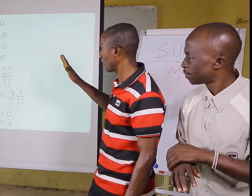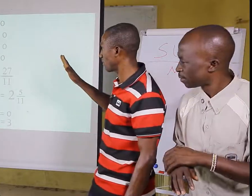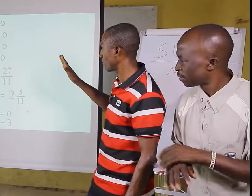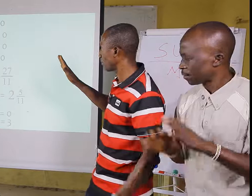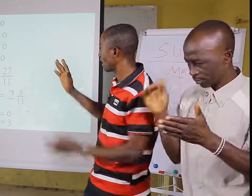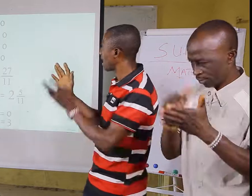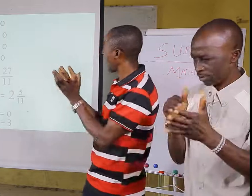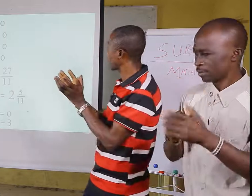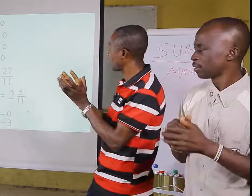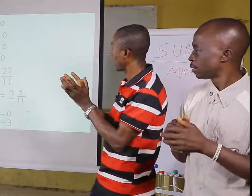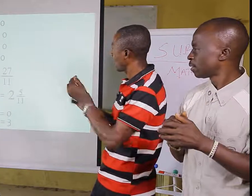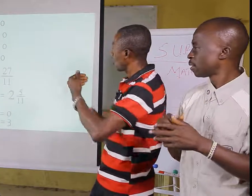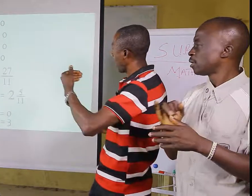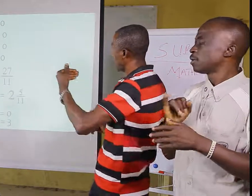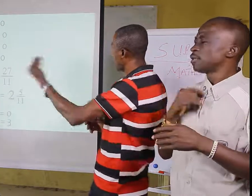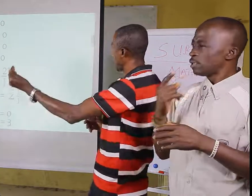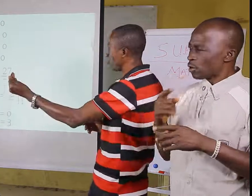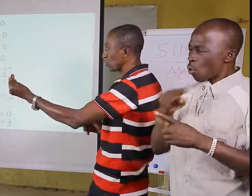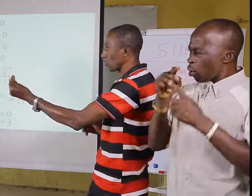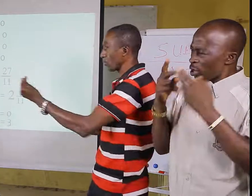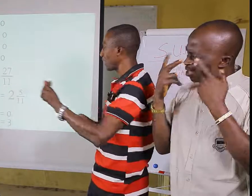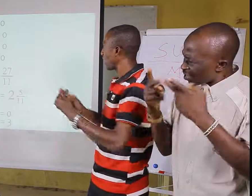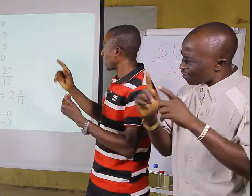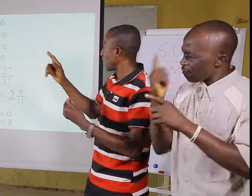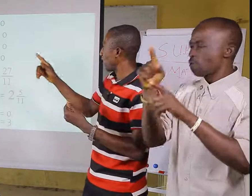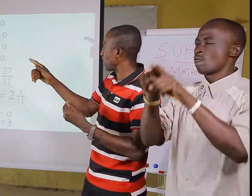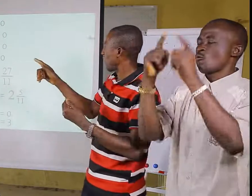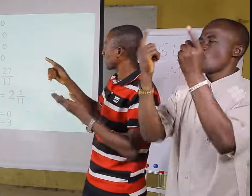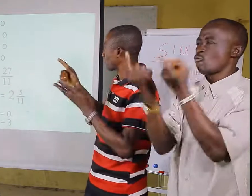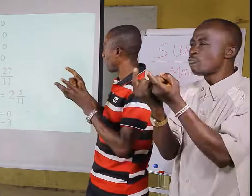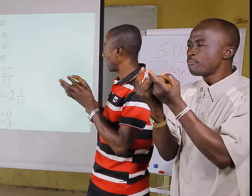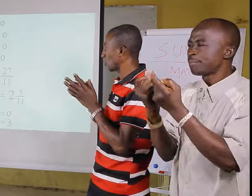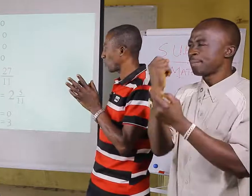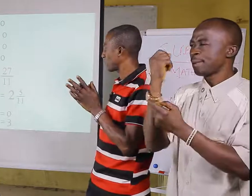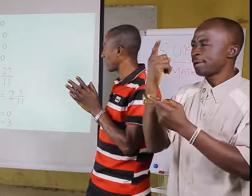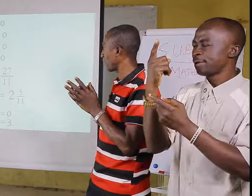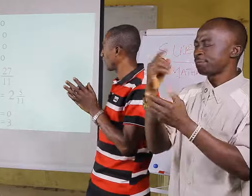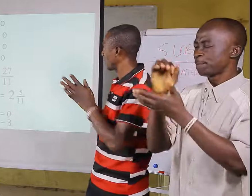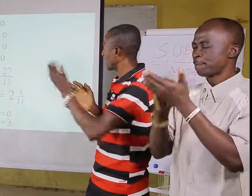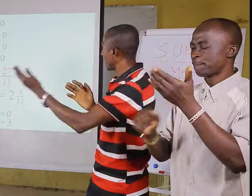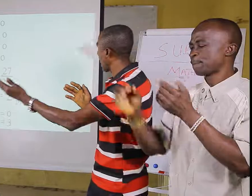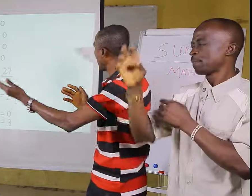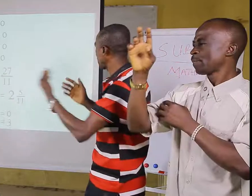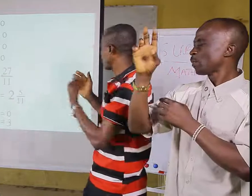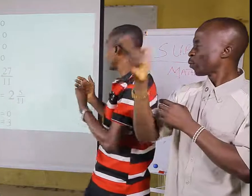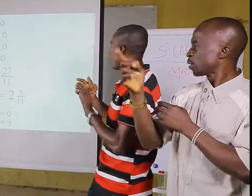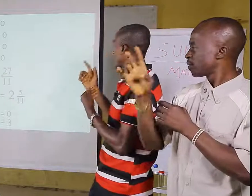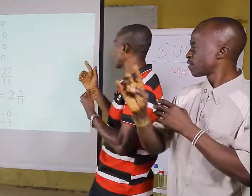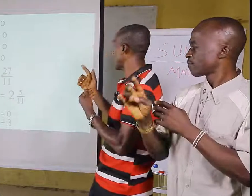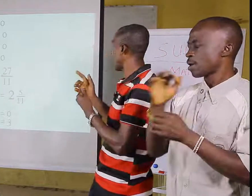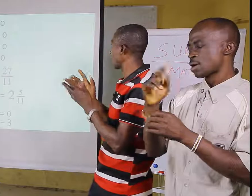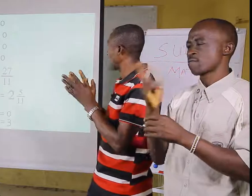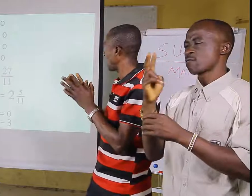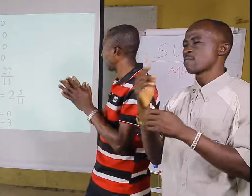for clarity. I say, when you look at the first group, 11x minus 27, and the second group,